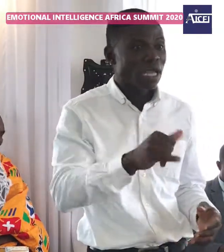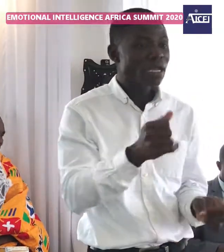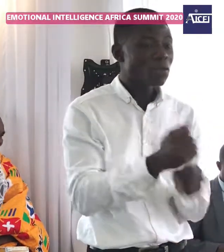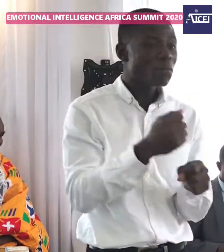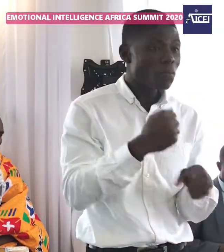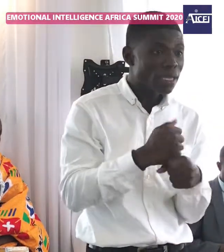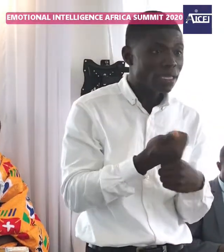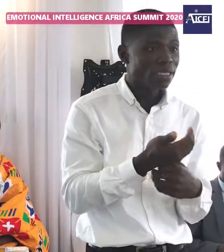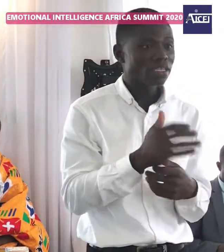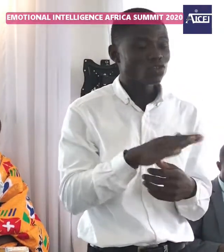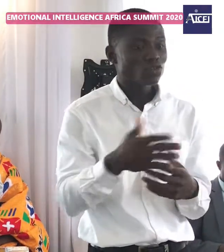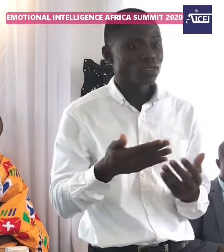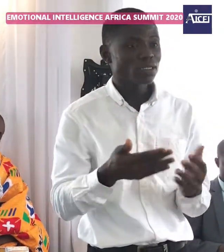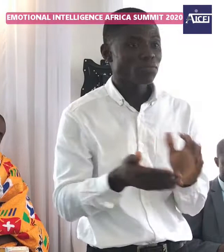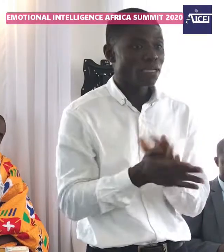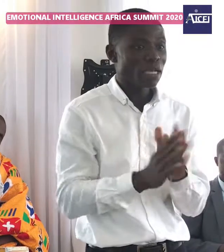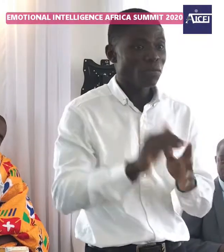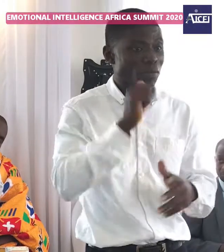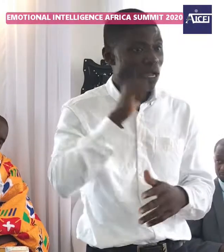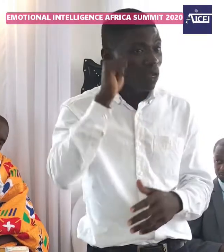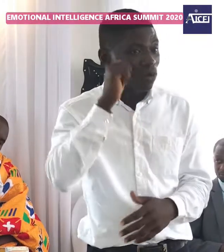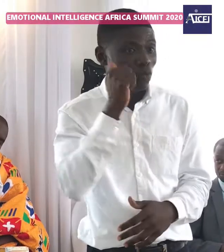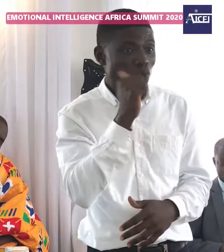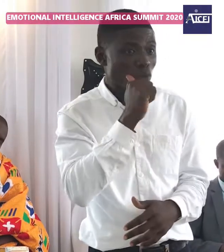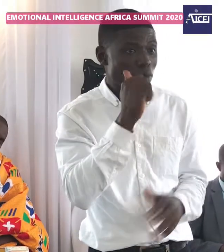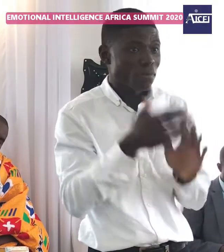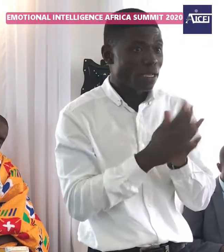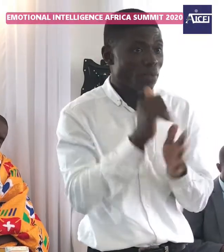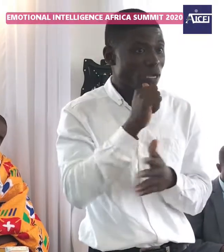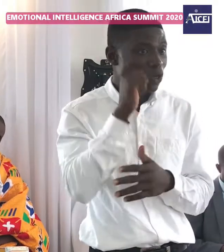instill morals in children are no more being done.